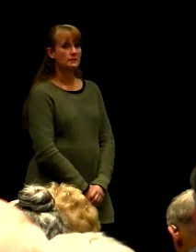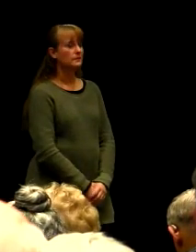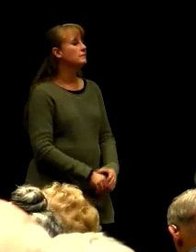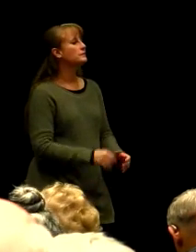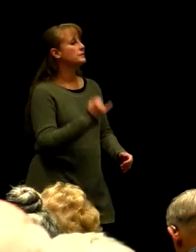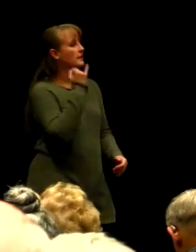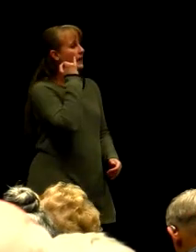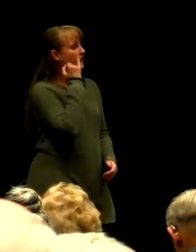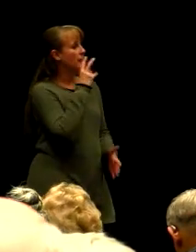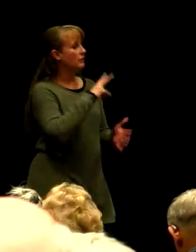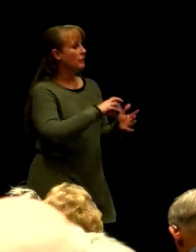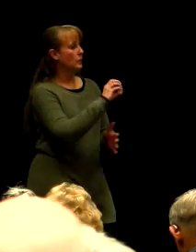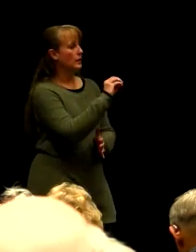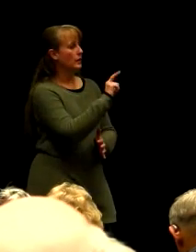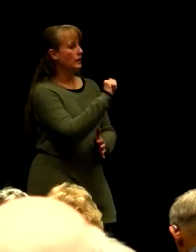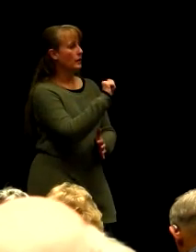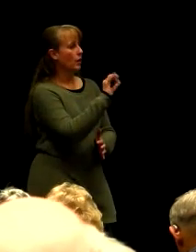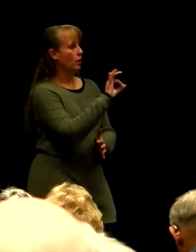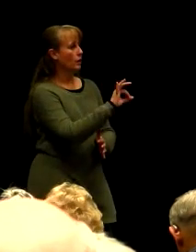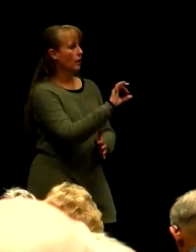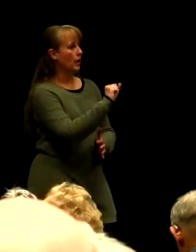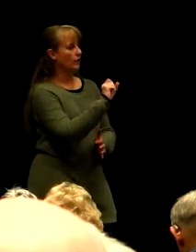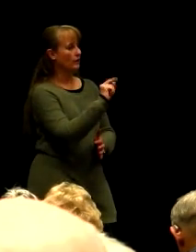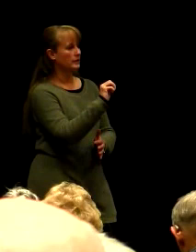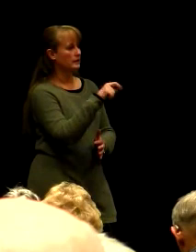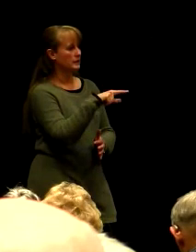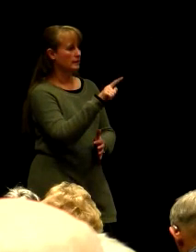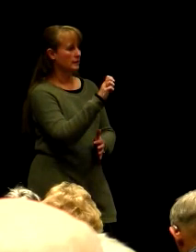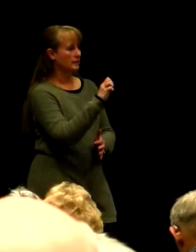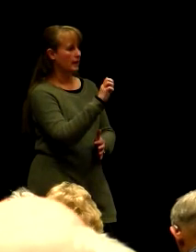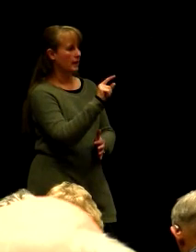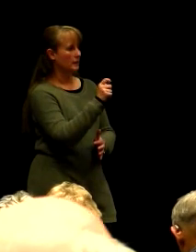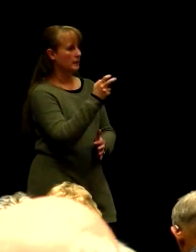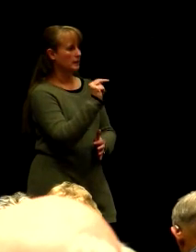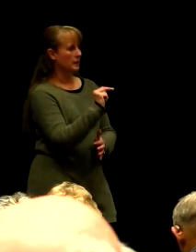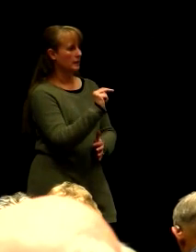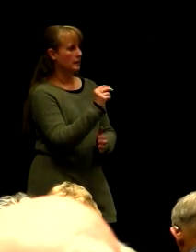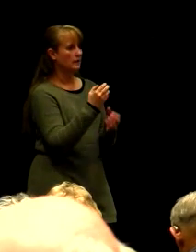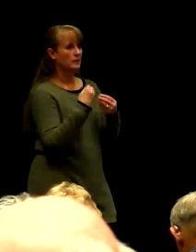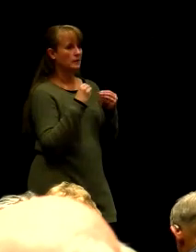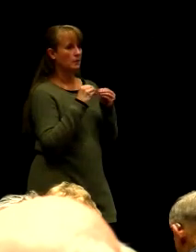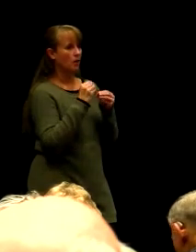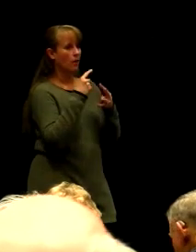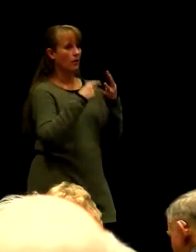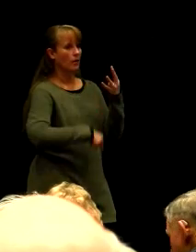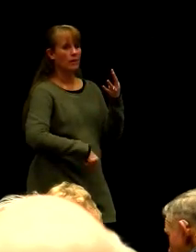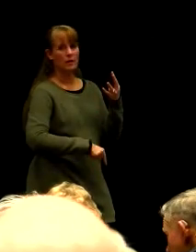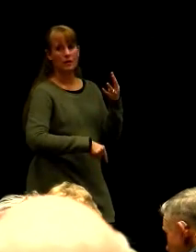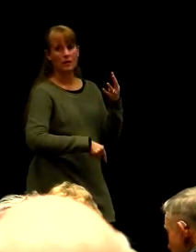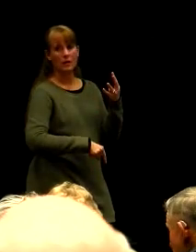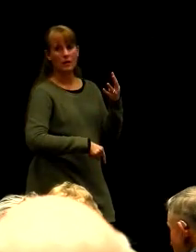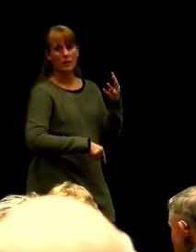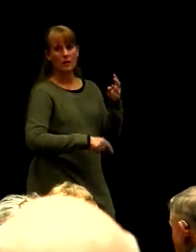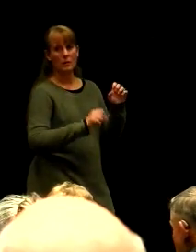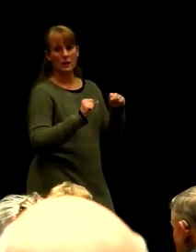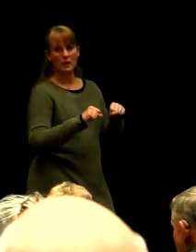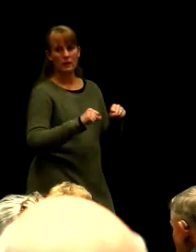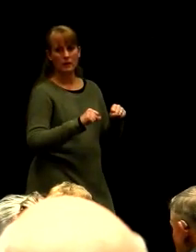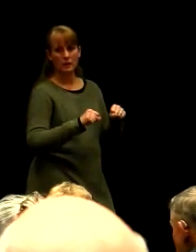if you read Olaf Stapledon, you see the possibilities are even beyond these. But Clark did, right? I'm